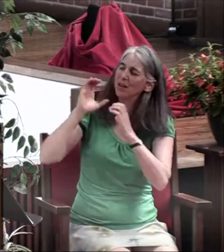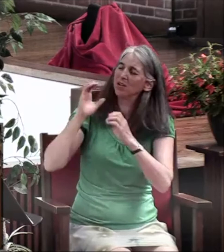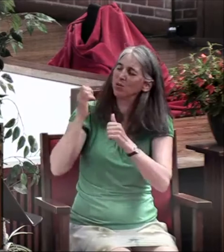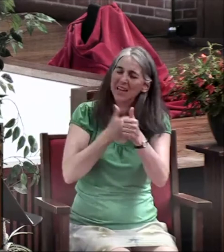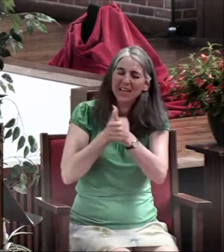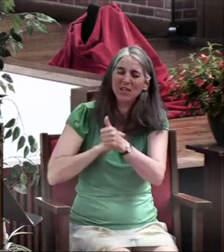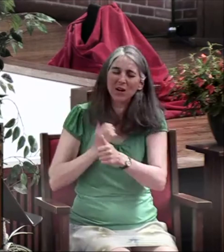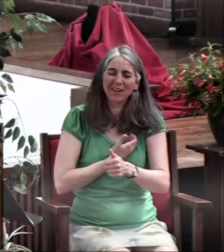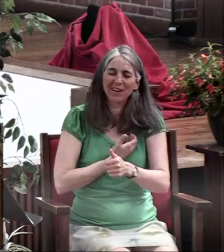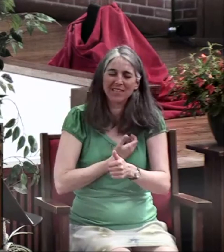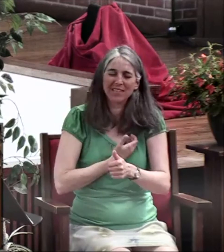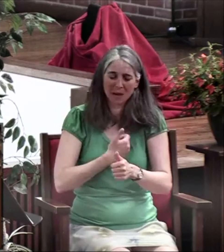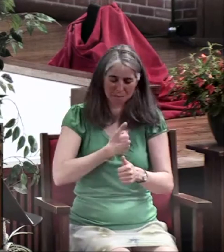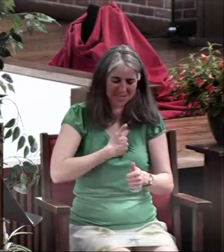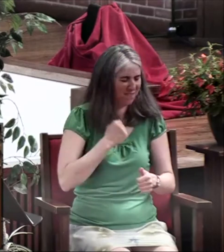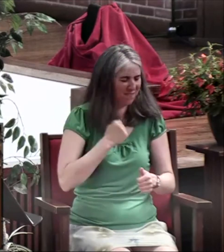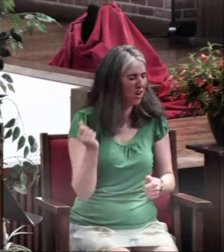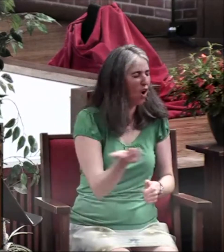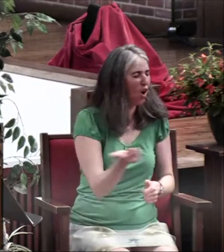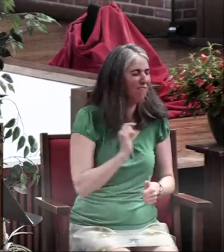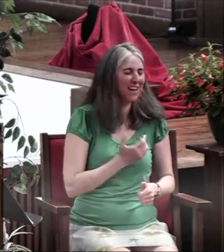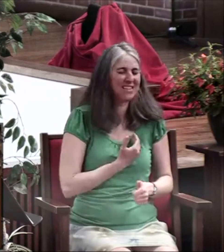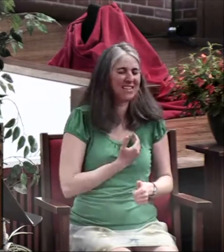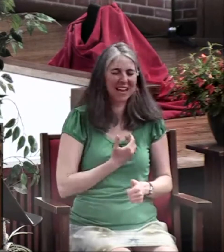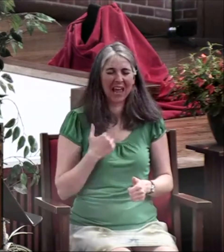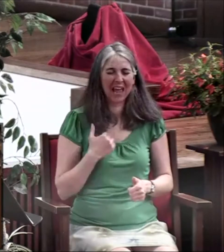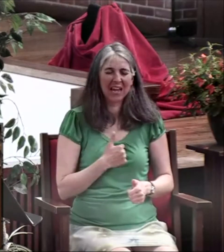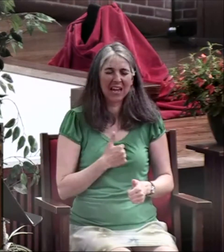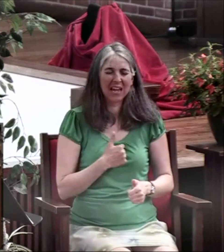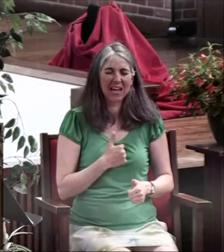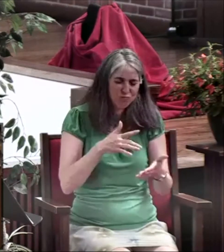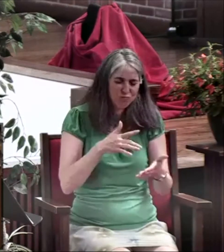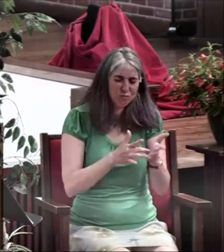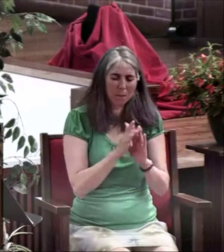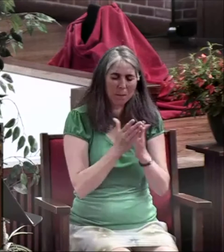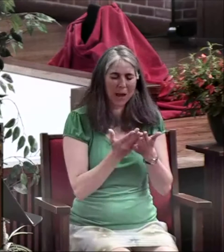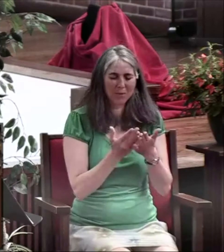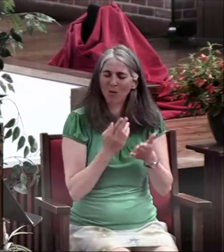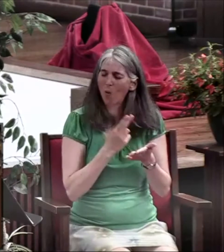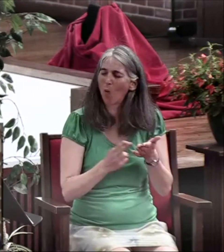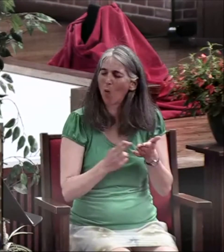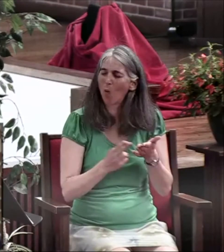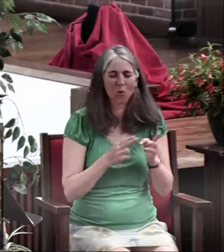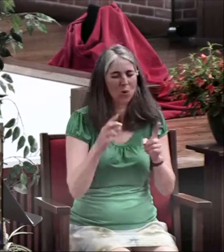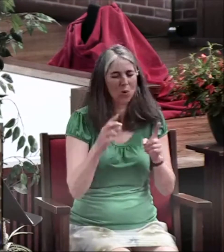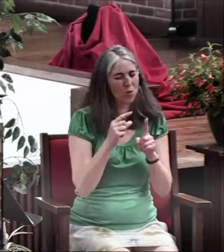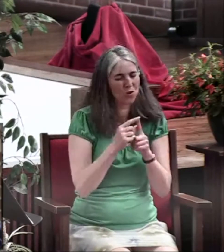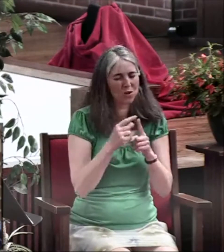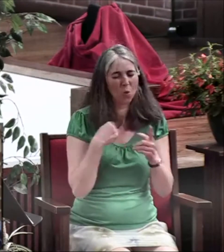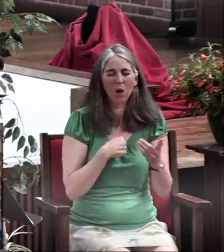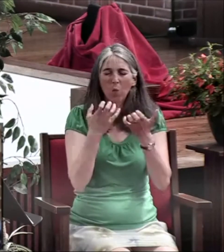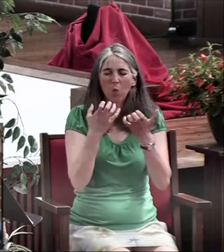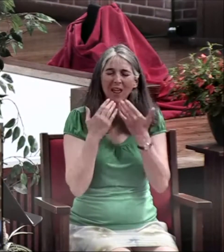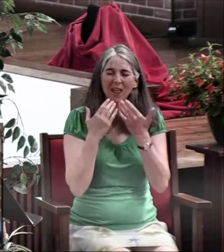all of us, as we look at these sacred words. Lord, we want to thank you for